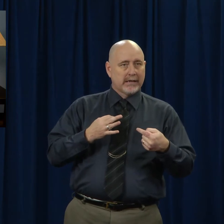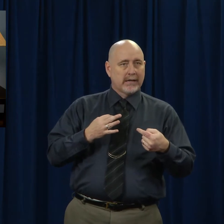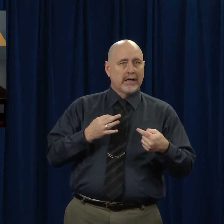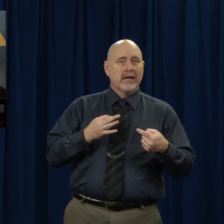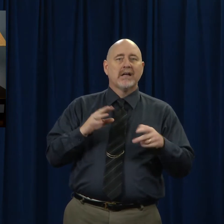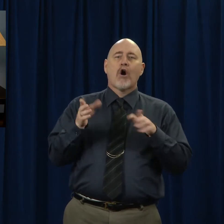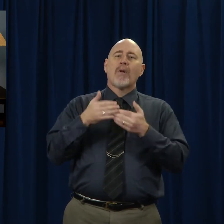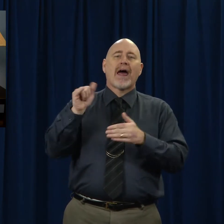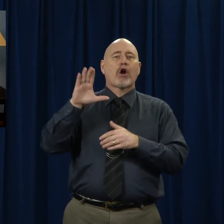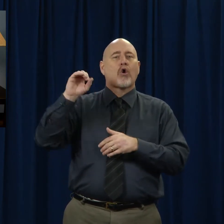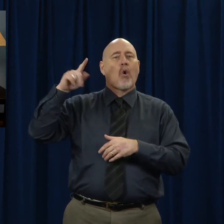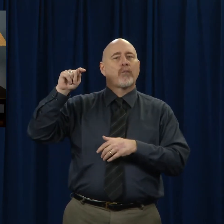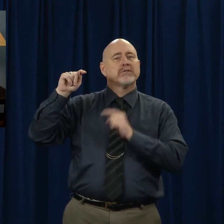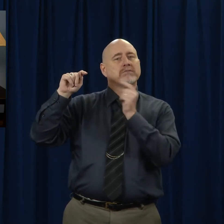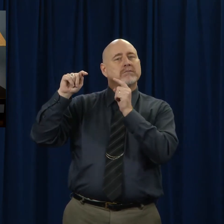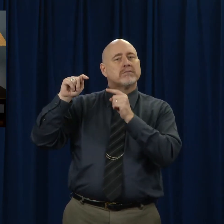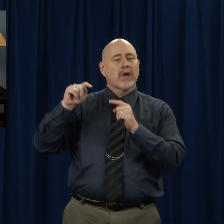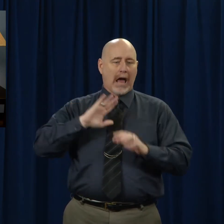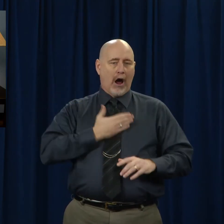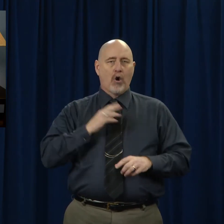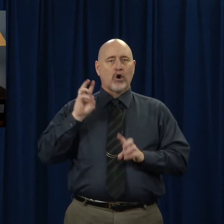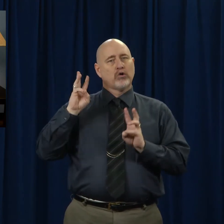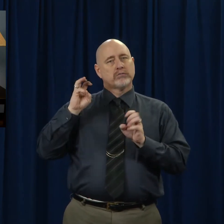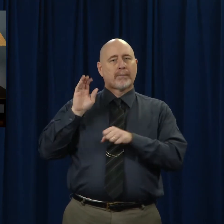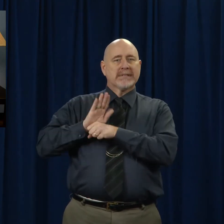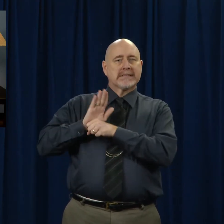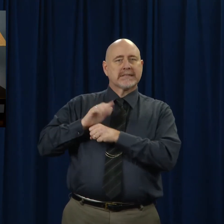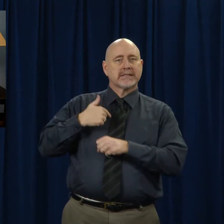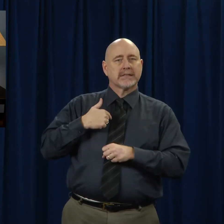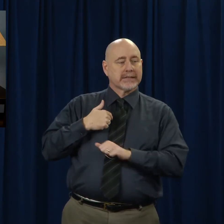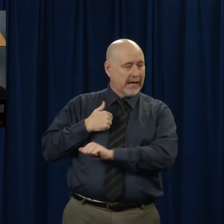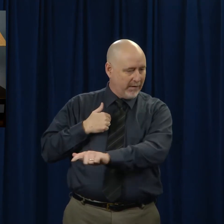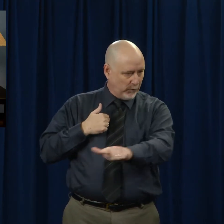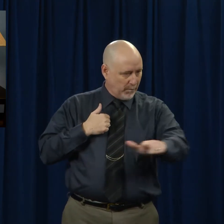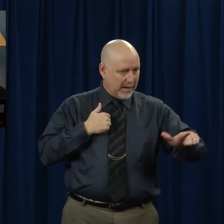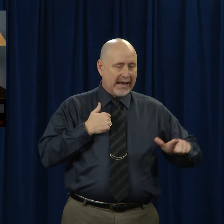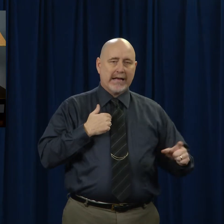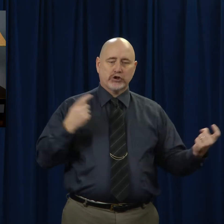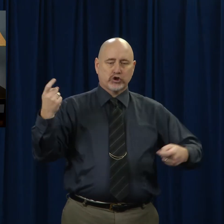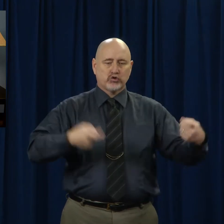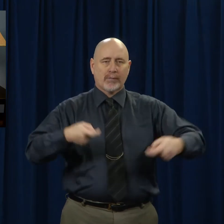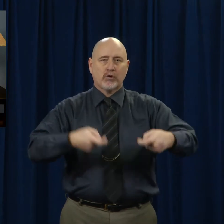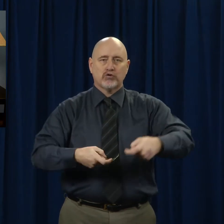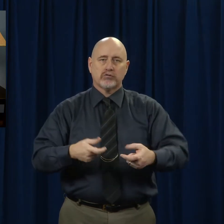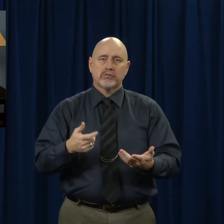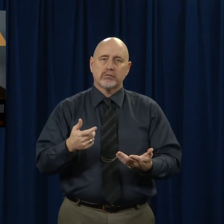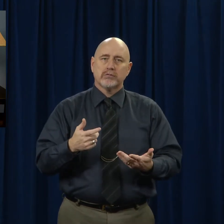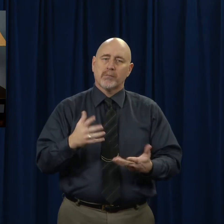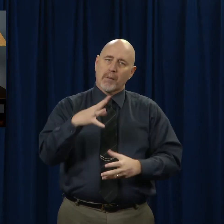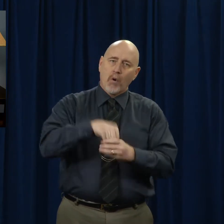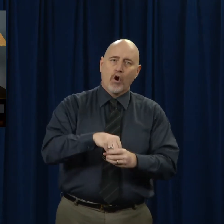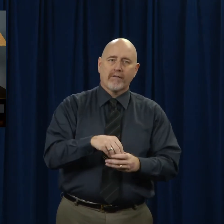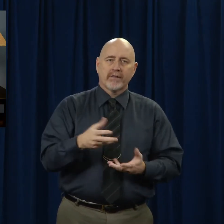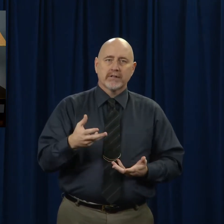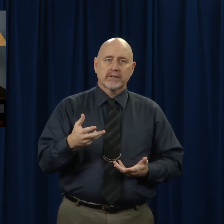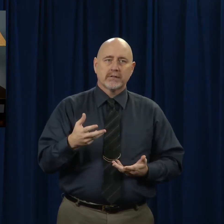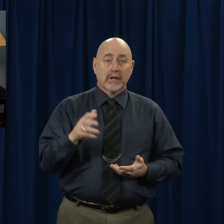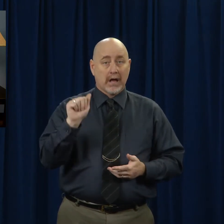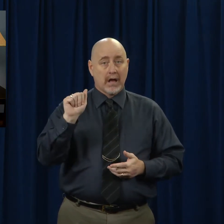kind of a corporation. This is our own little world here, and everybody has to pitch in and be a part of